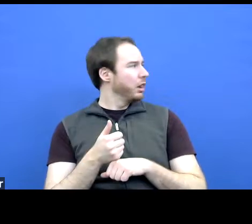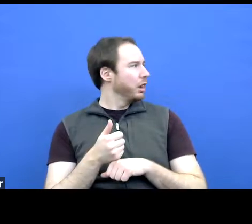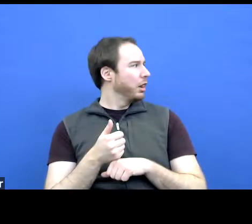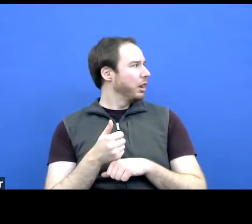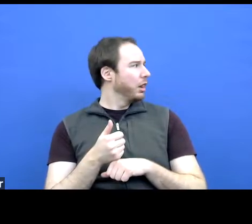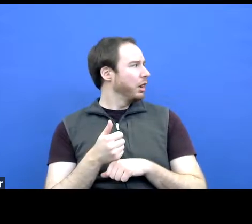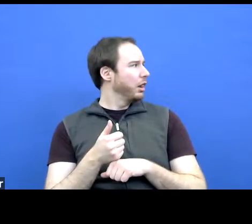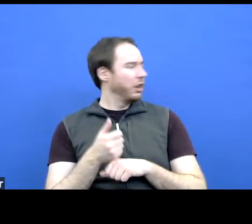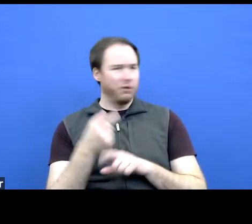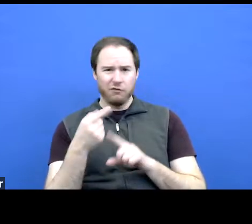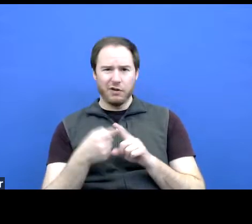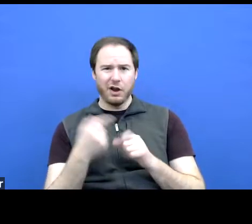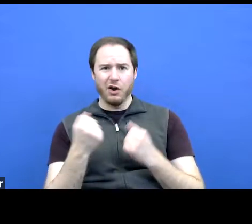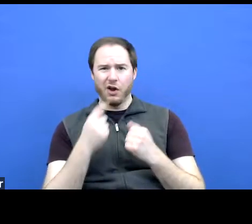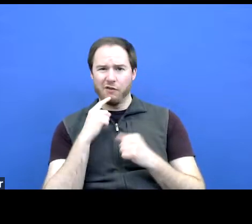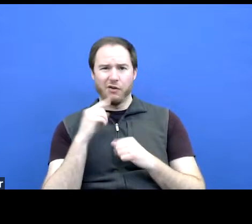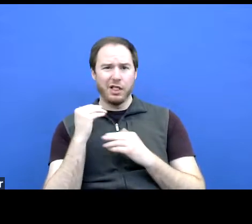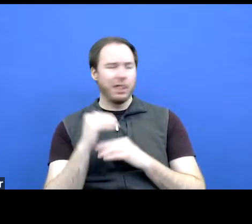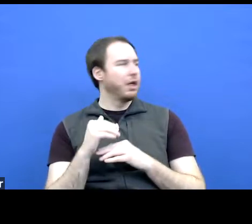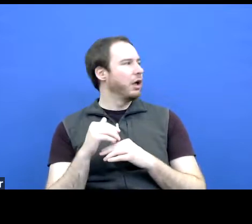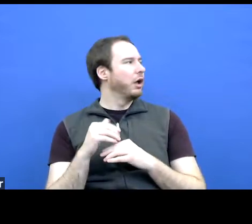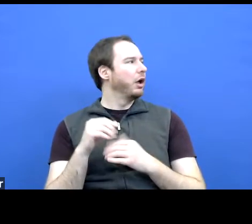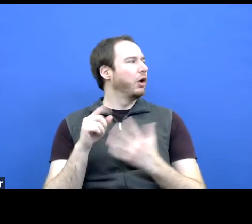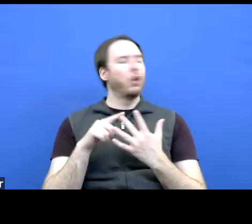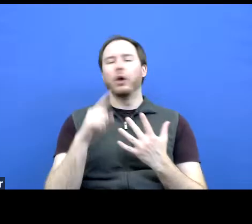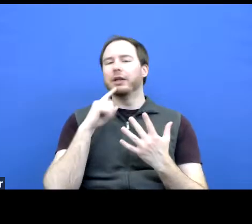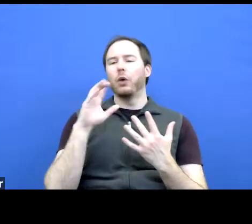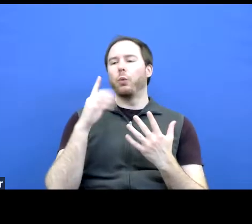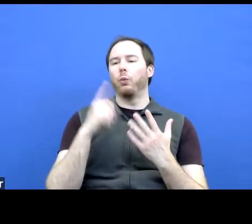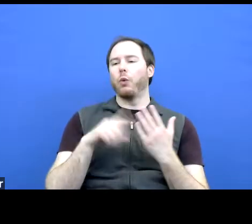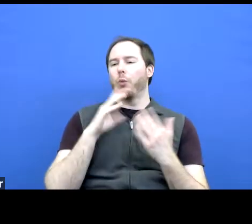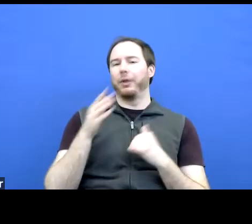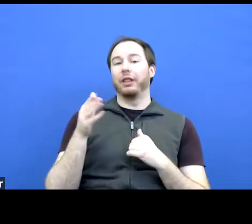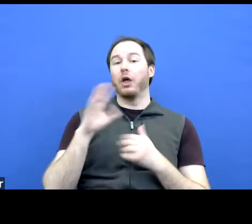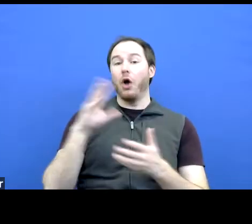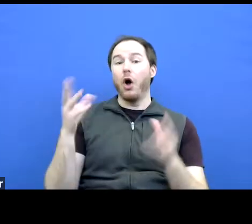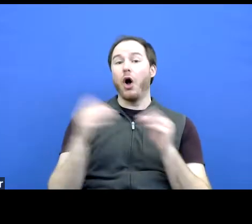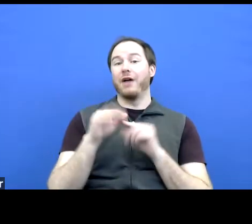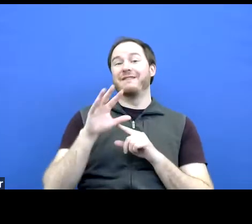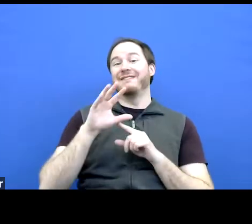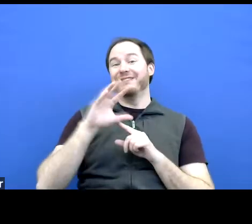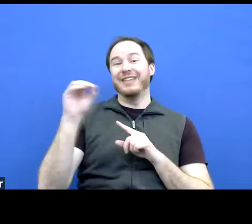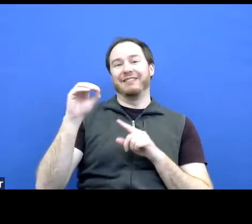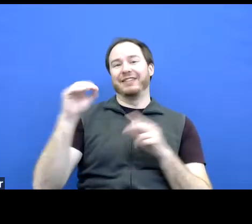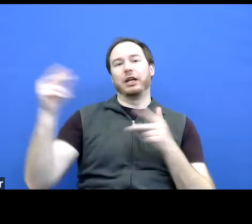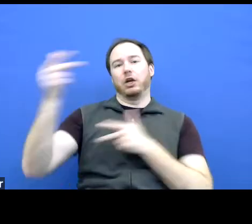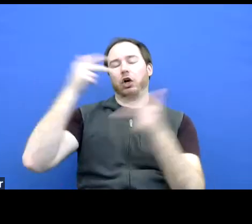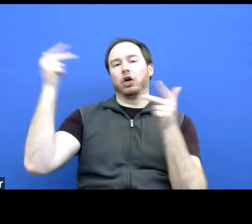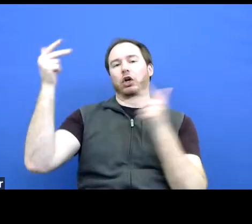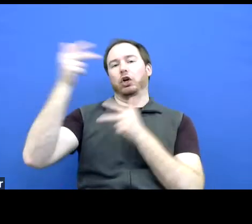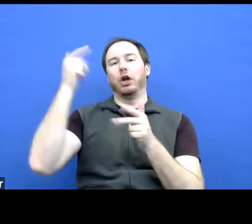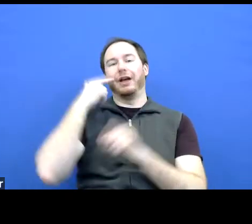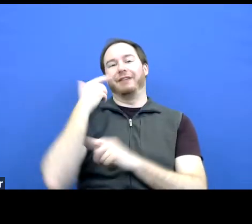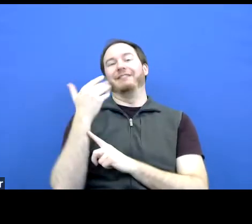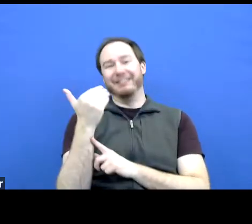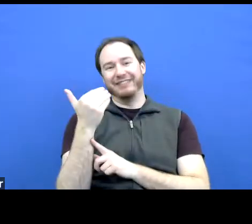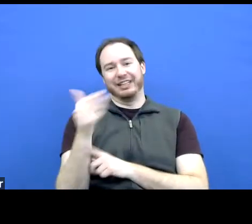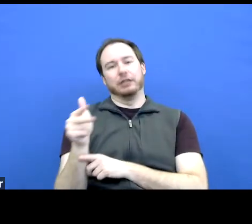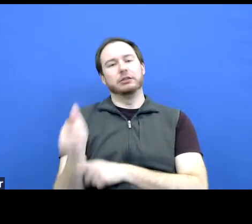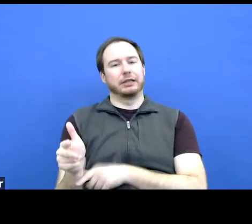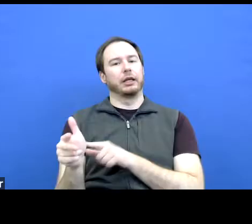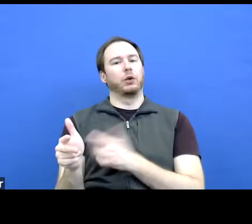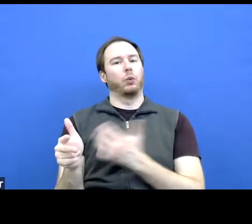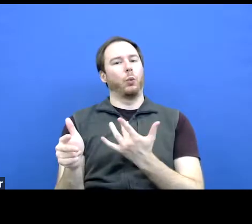15 cars? Is that? No, that's how many he's saying are there's 50 Yeah. or so, of Sitting which in a lot. 15 would be sitting in the